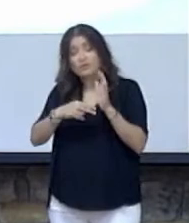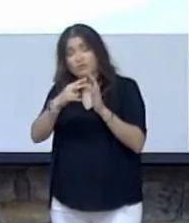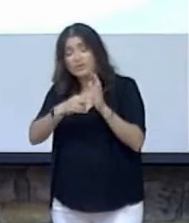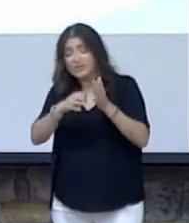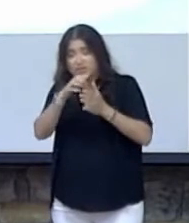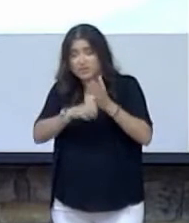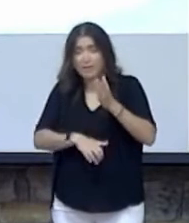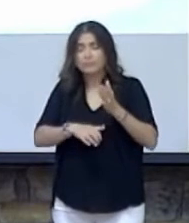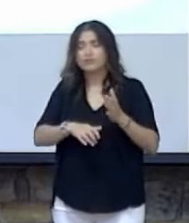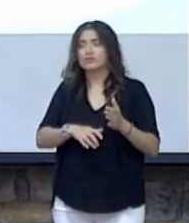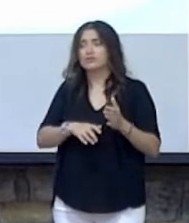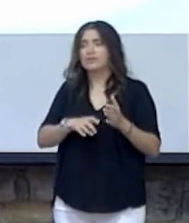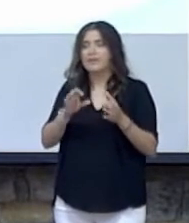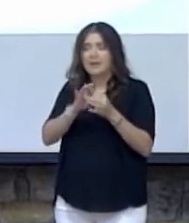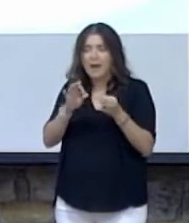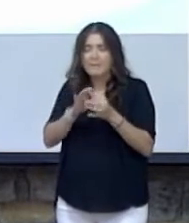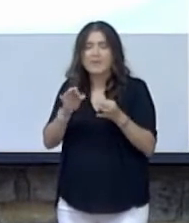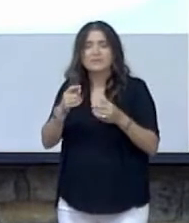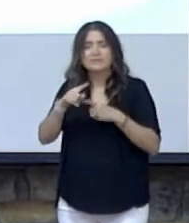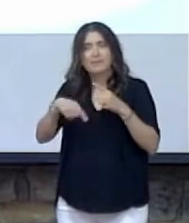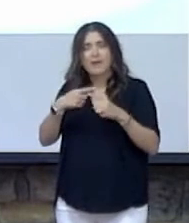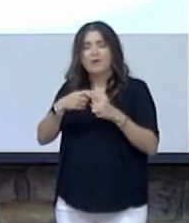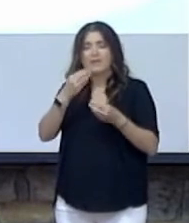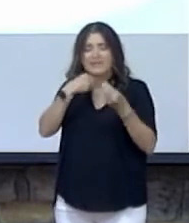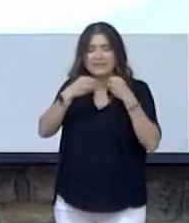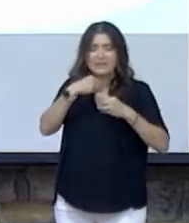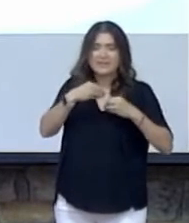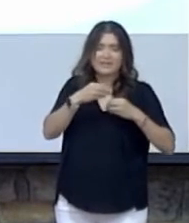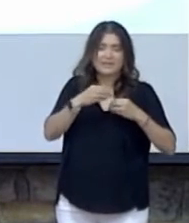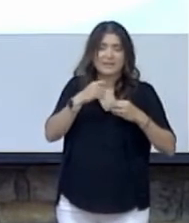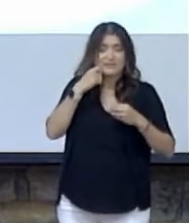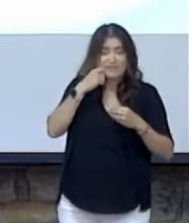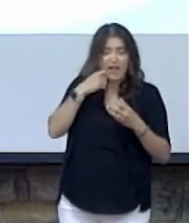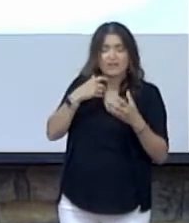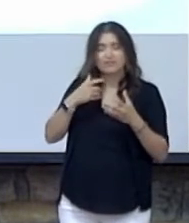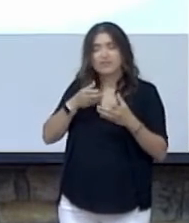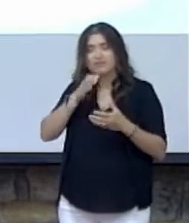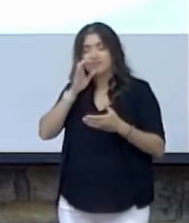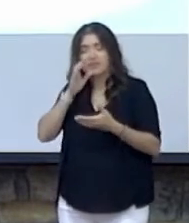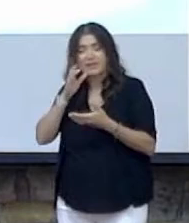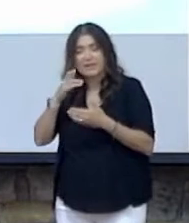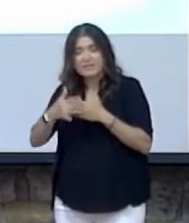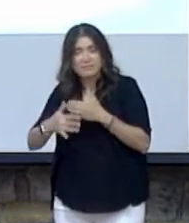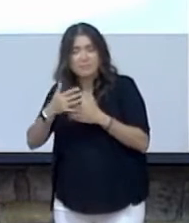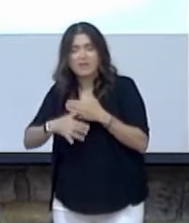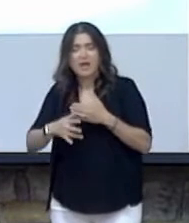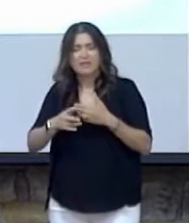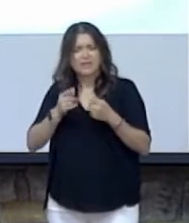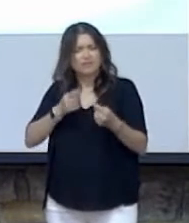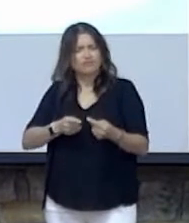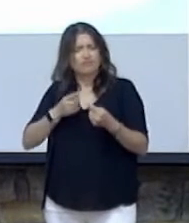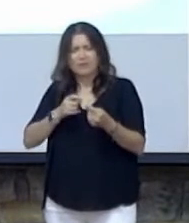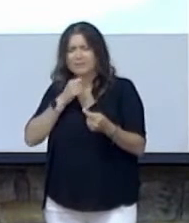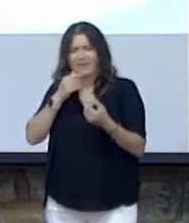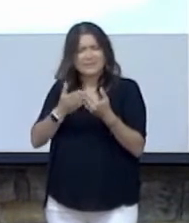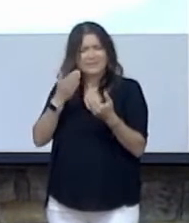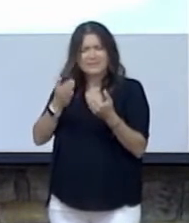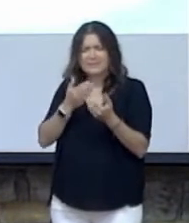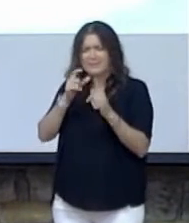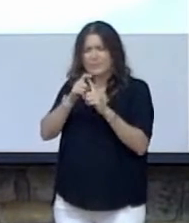about eating his flesh and drinking his blood, there's still people in the religious world that struggle. These aren't easy words to